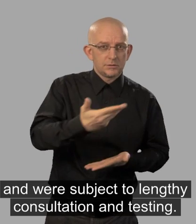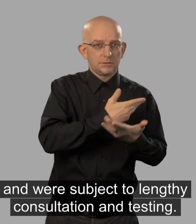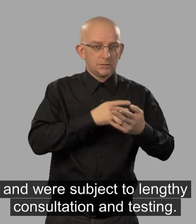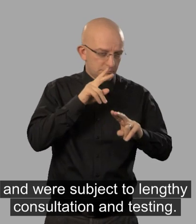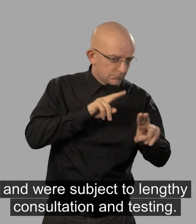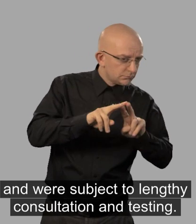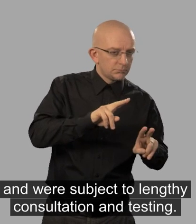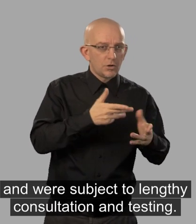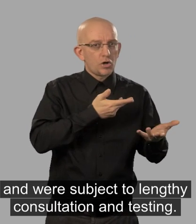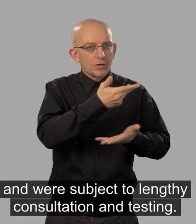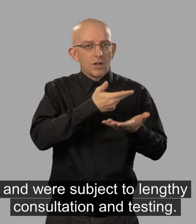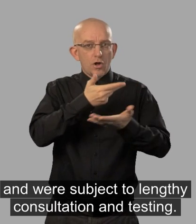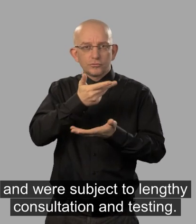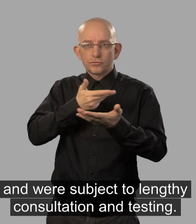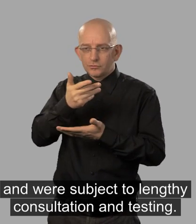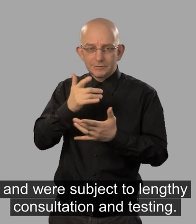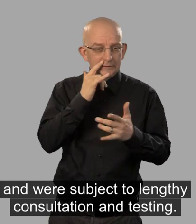lengthy consultation and testing.